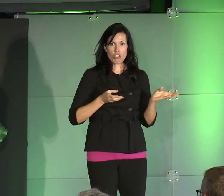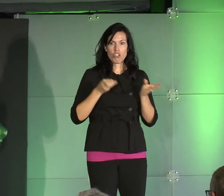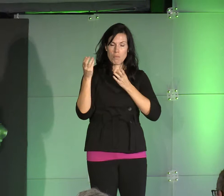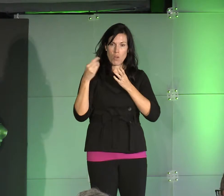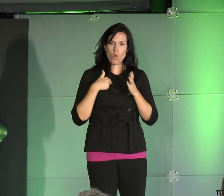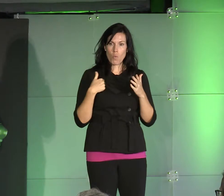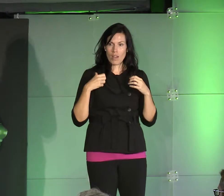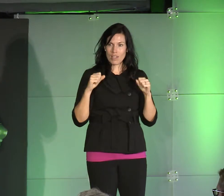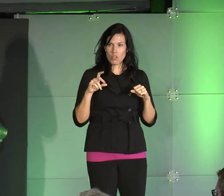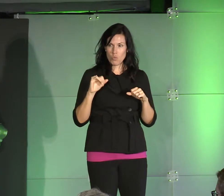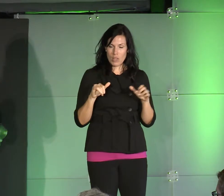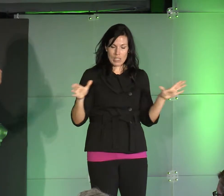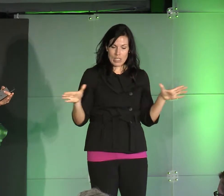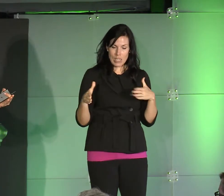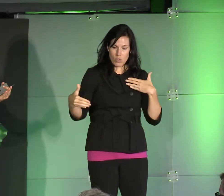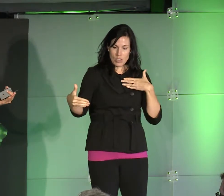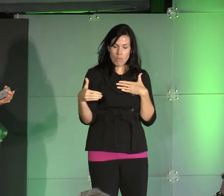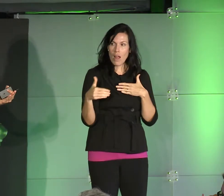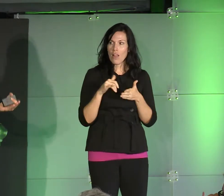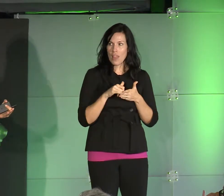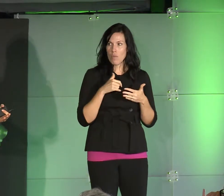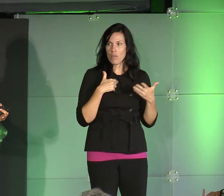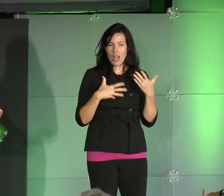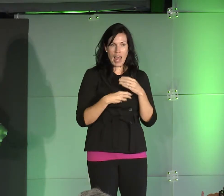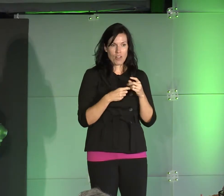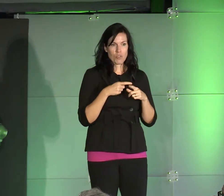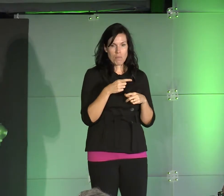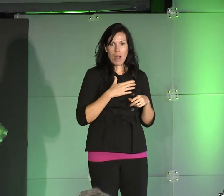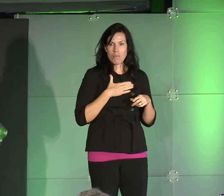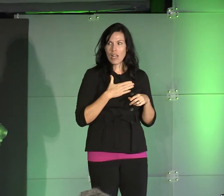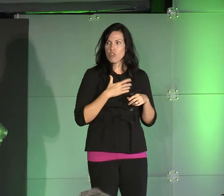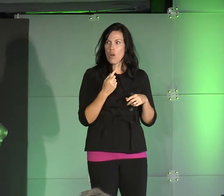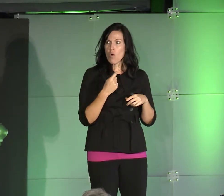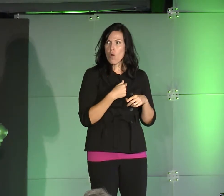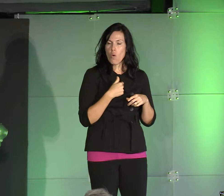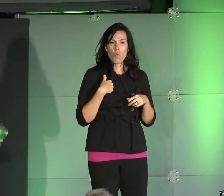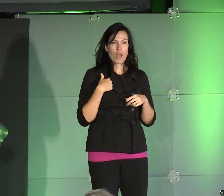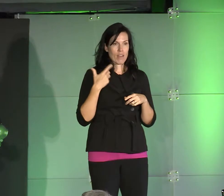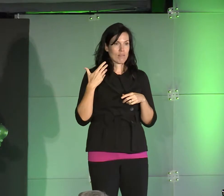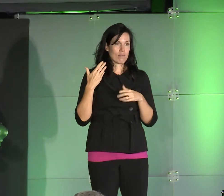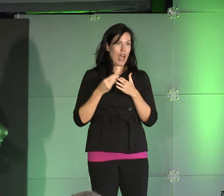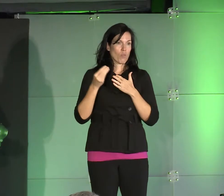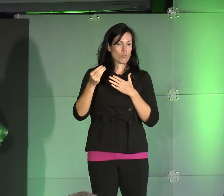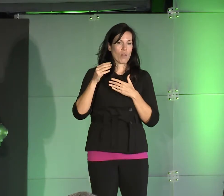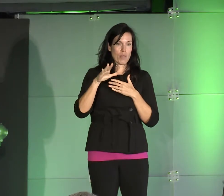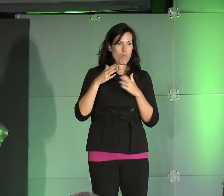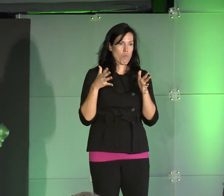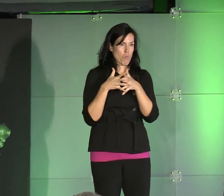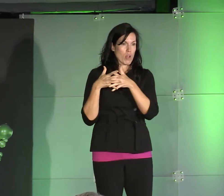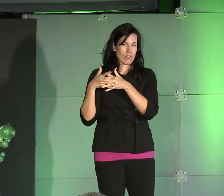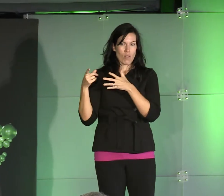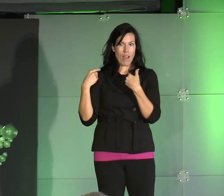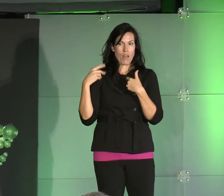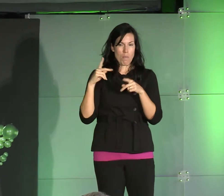able to implement this in such little space, and this is what I was going to add on to him, so I'm really glad that you asked, but we actually outsourced the breeding. So there's people